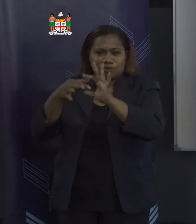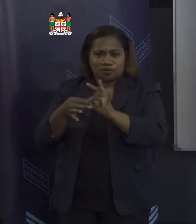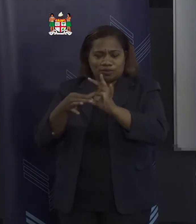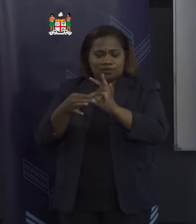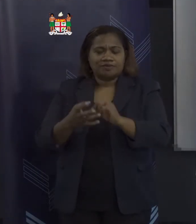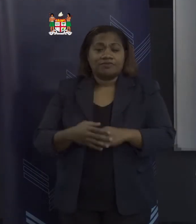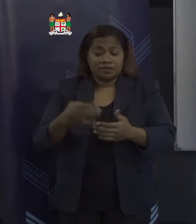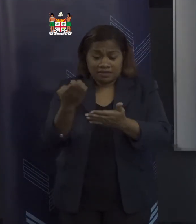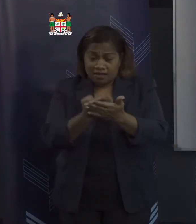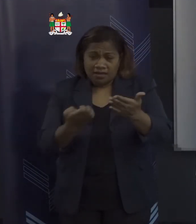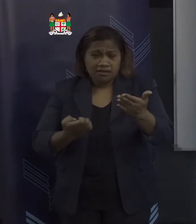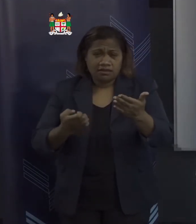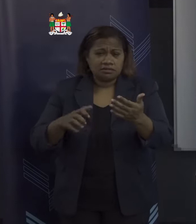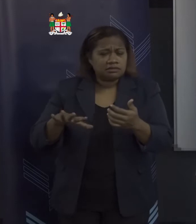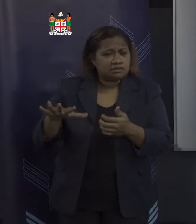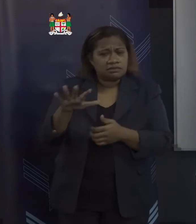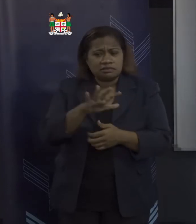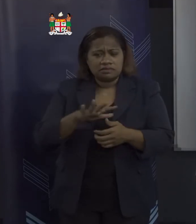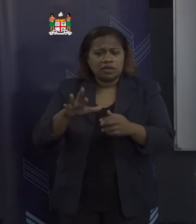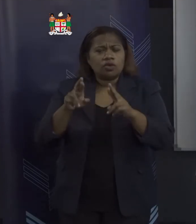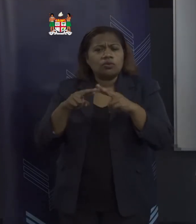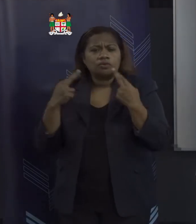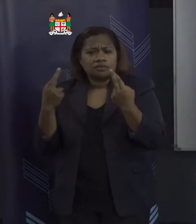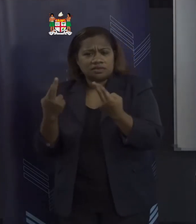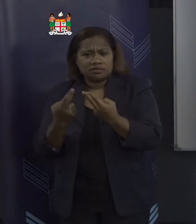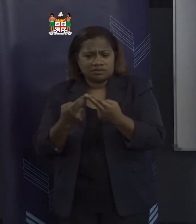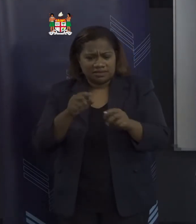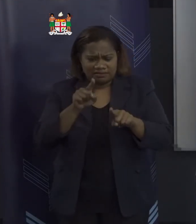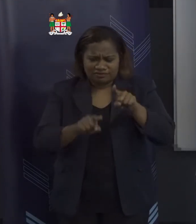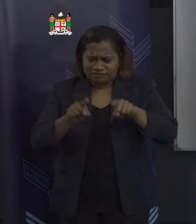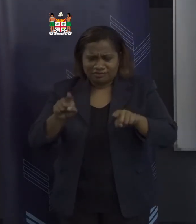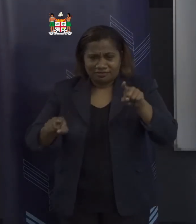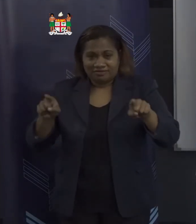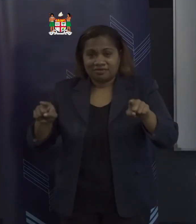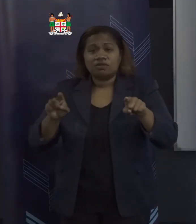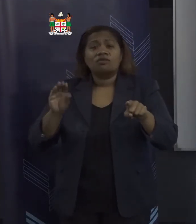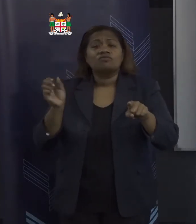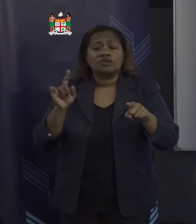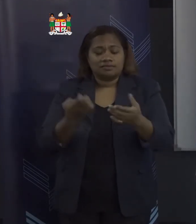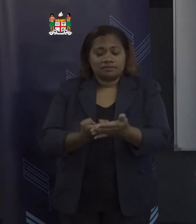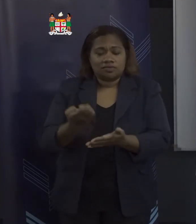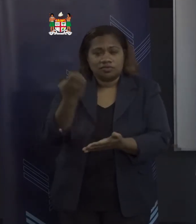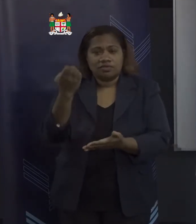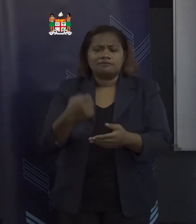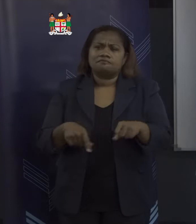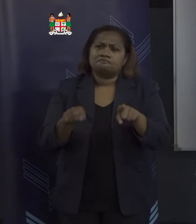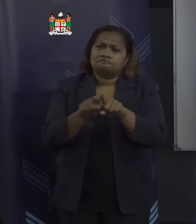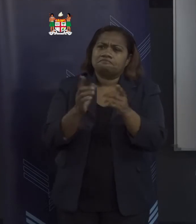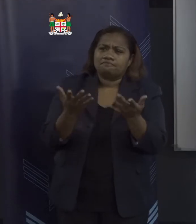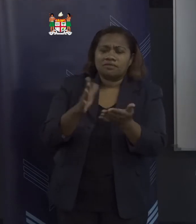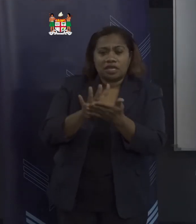The essays were around our bilateral relations in various subsectors of the economy, such as